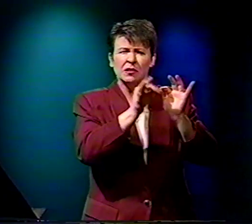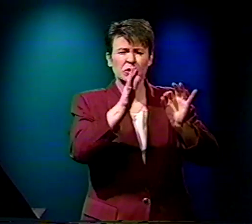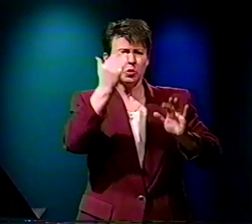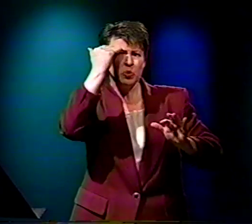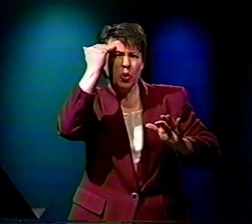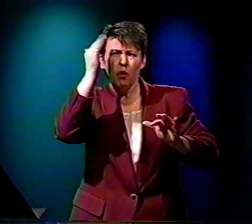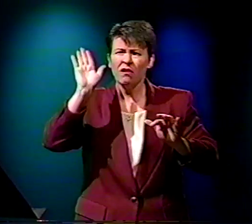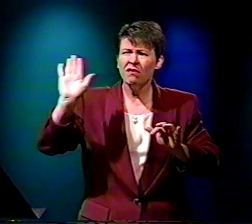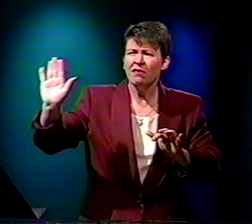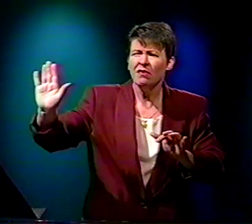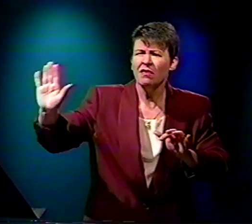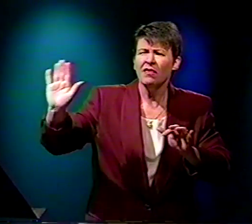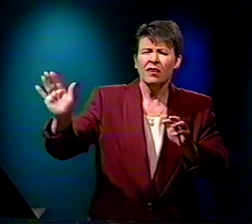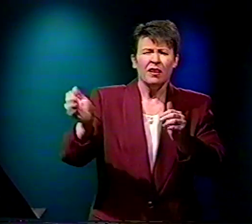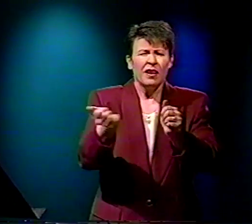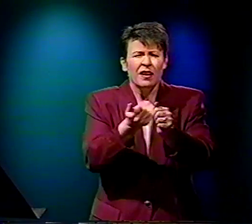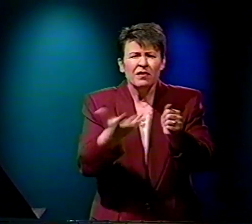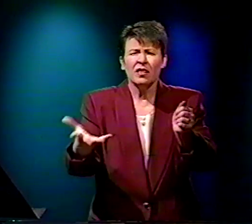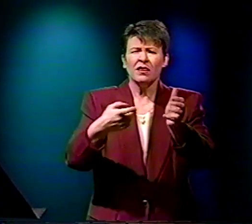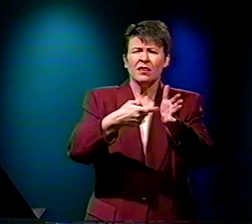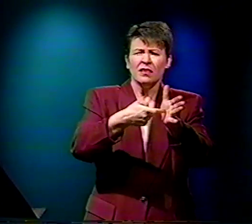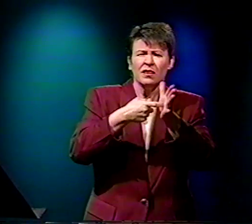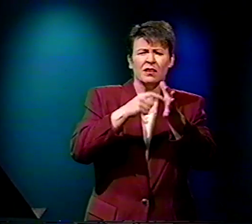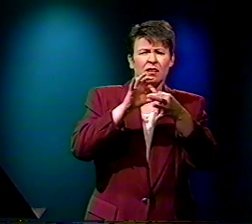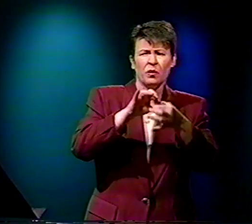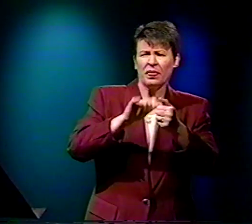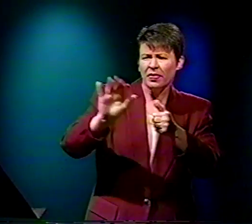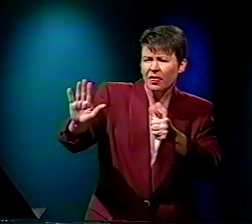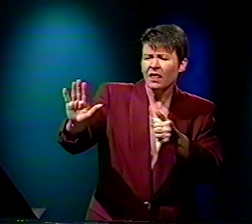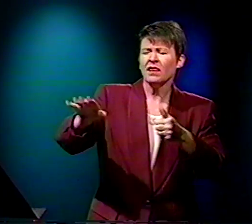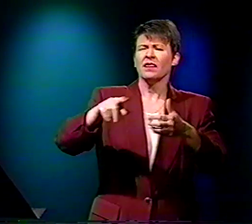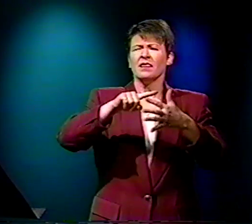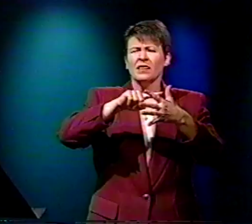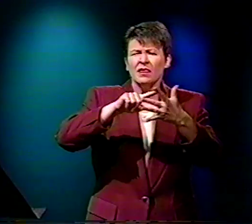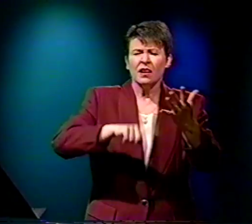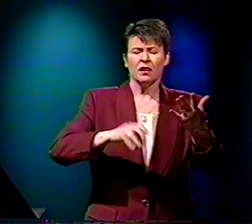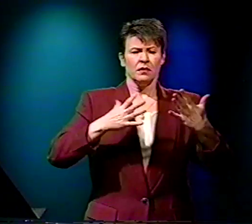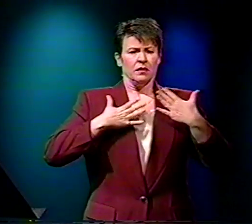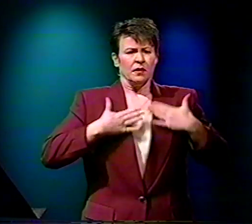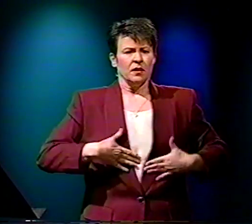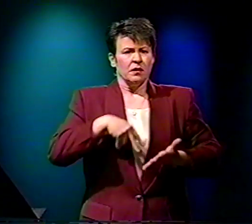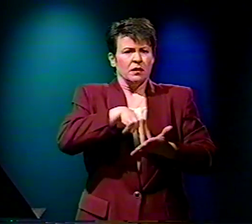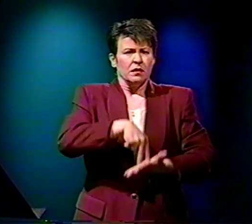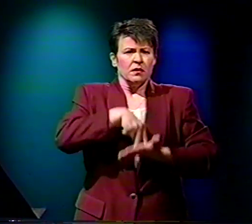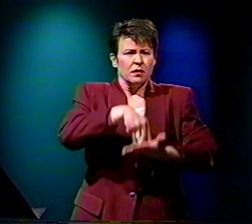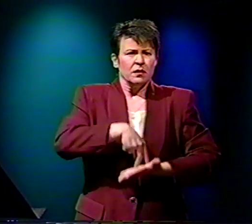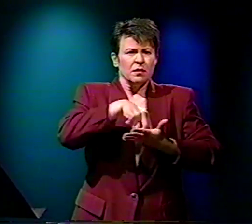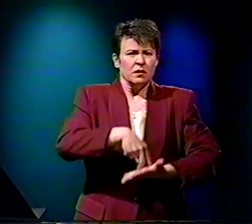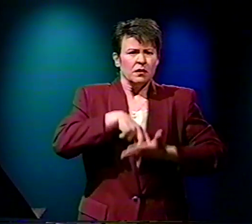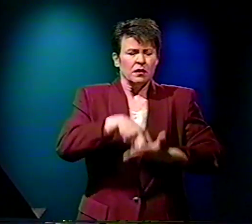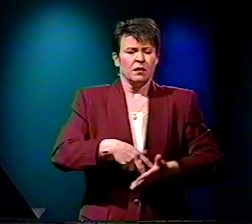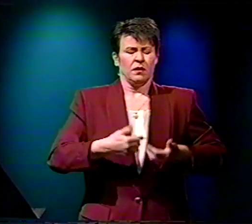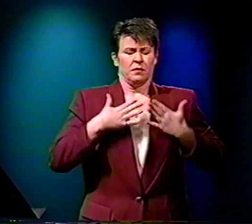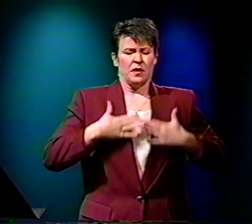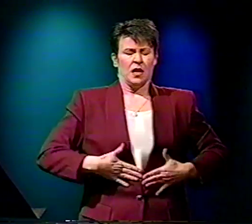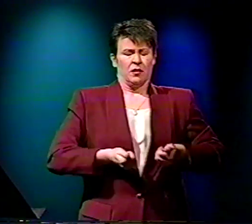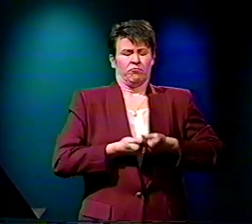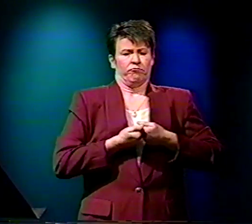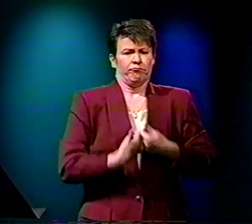message and process that information in order to interpret accurately. They have to have so much background knowledge about the topic and the situation. And it's